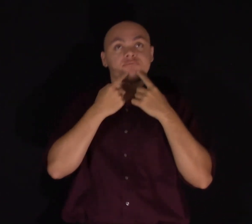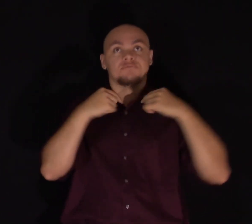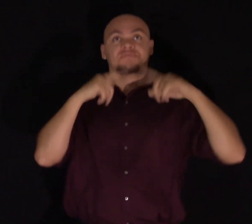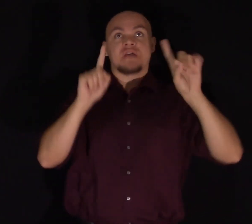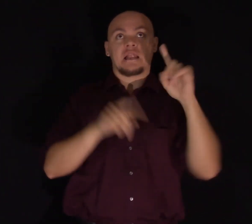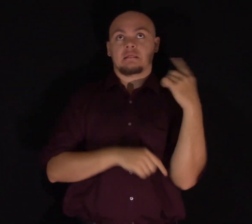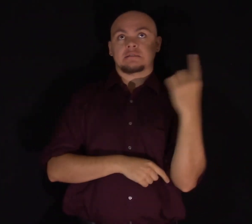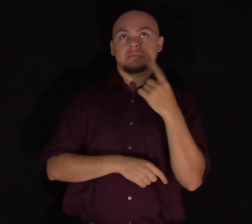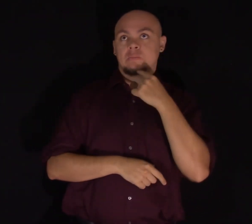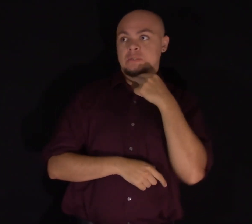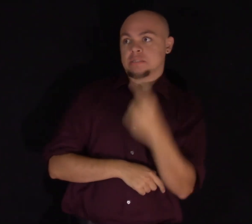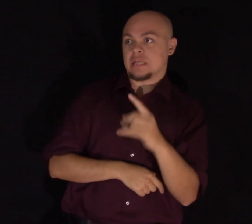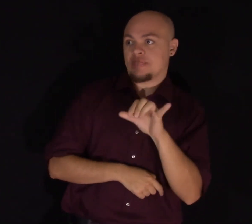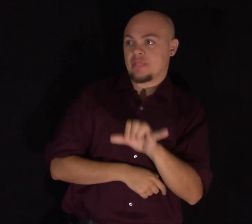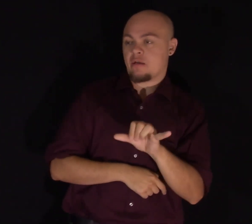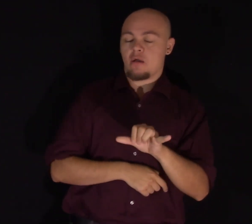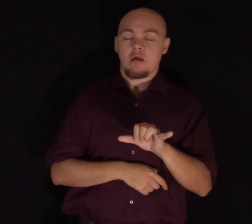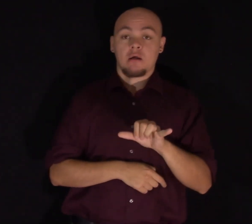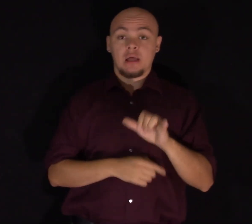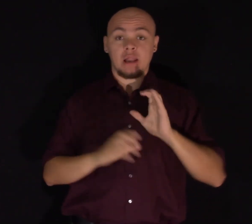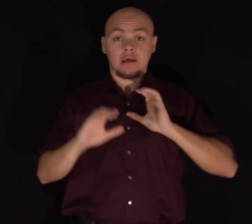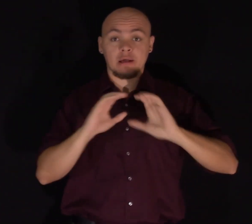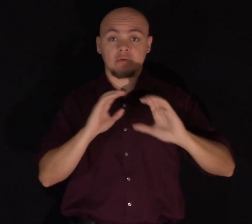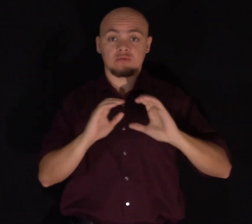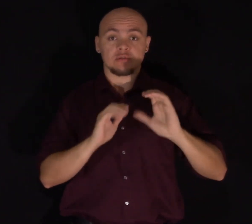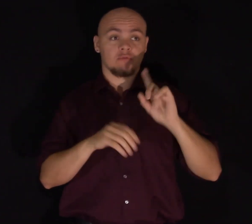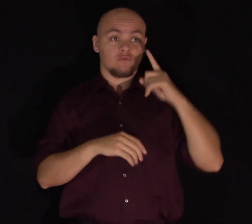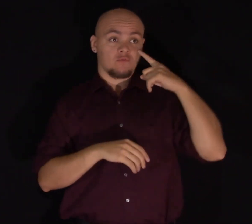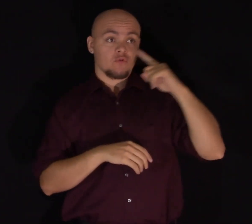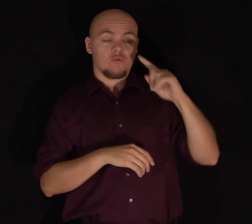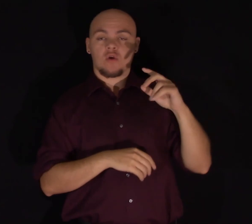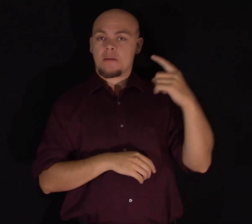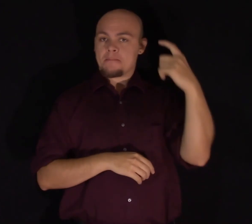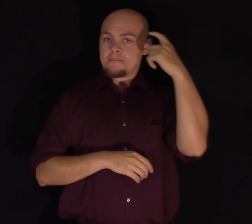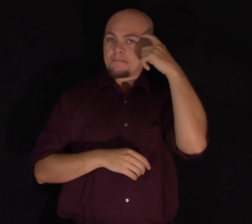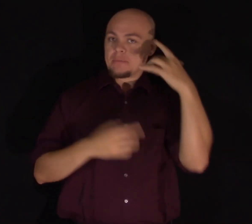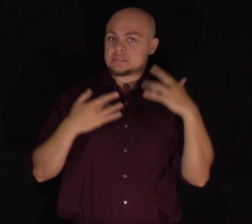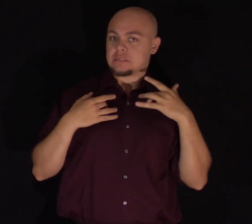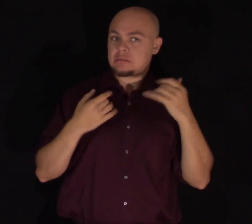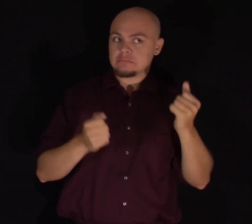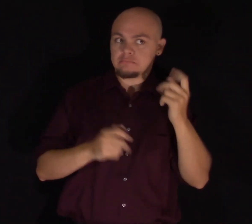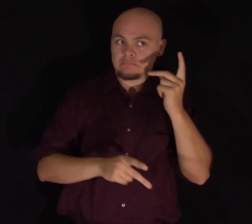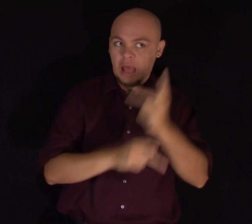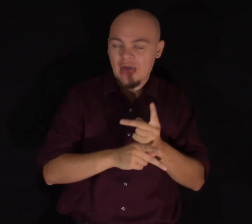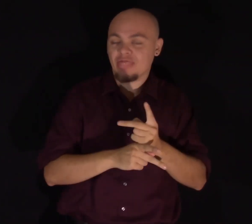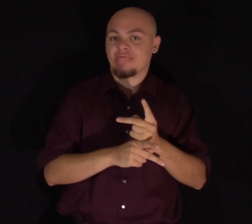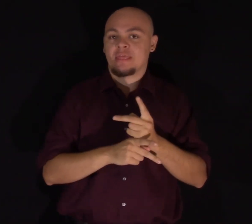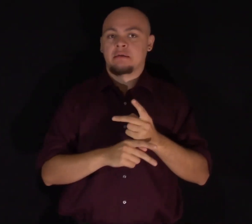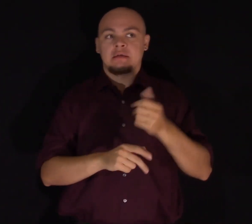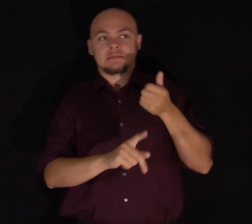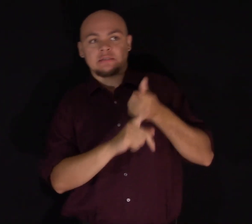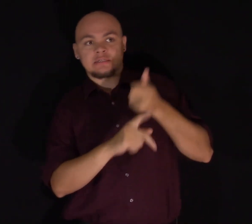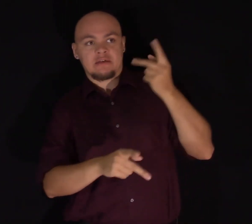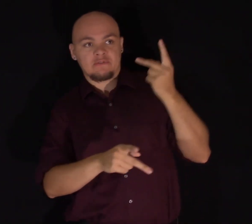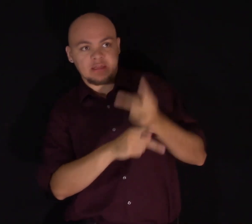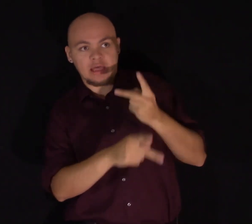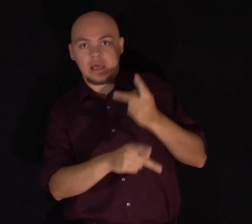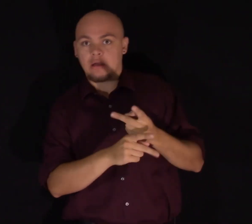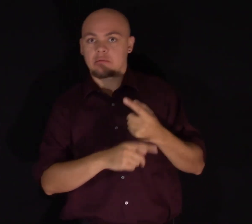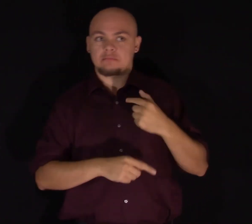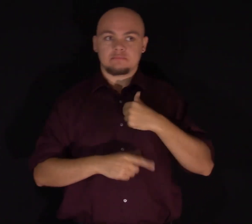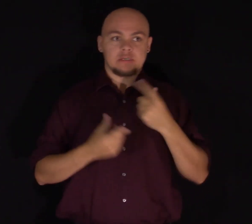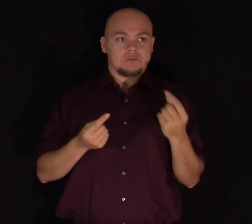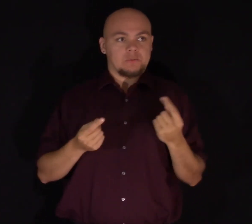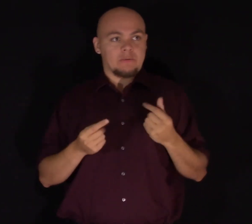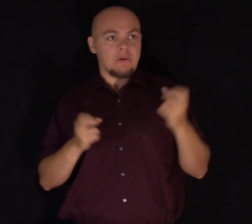this. And it started a conversation about mental health and self-care. And I was like, okay, all right, this thing that I'm doing, I